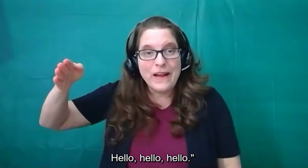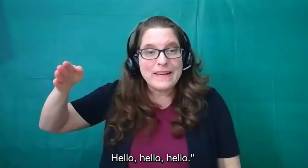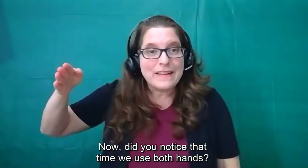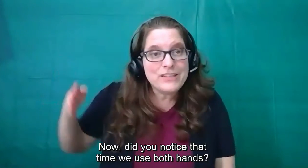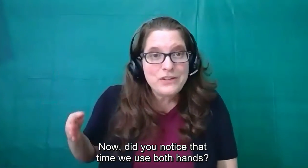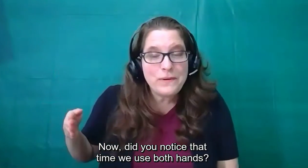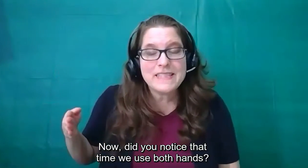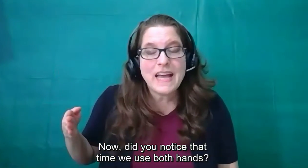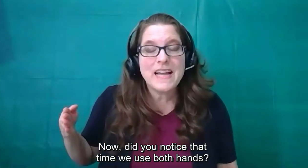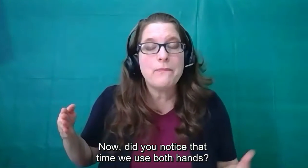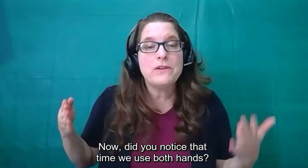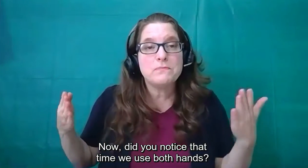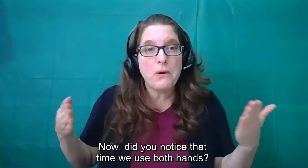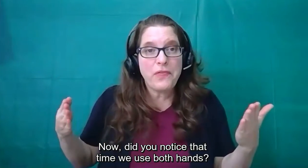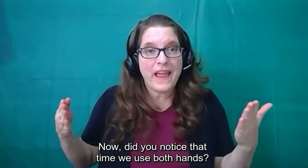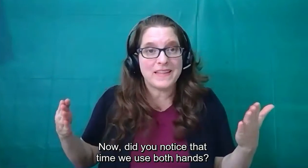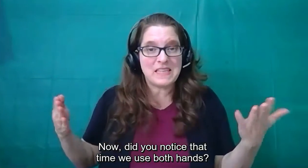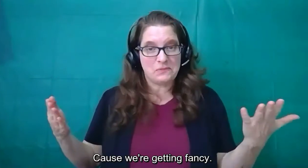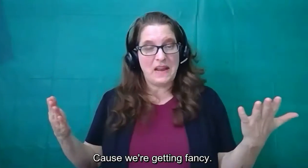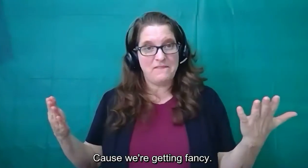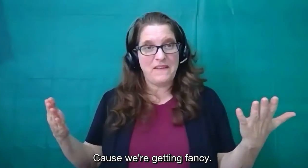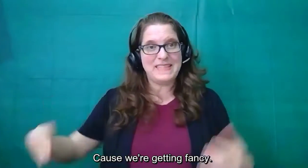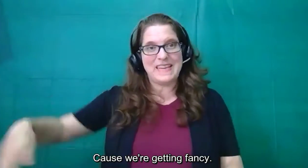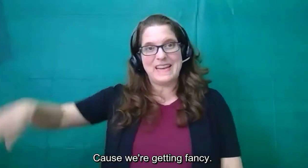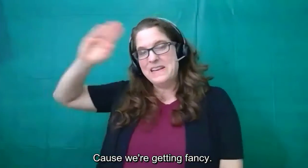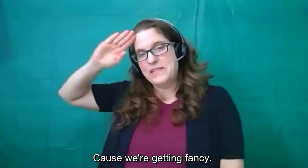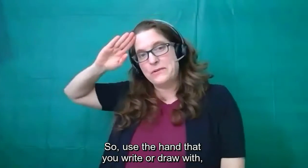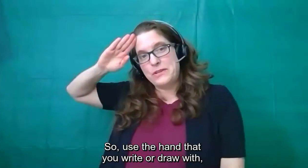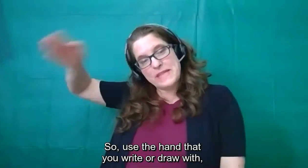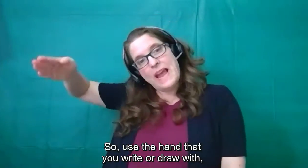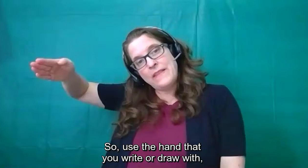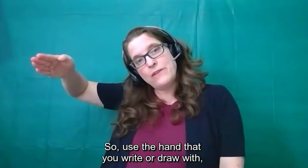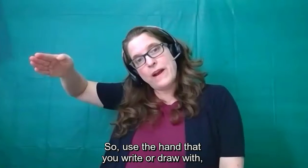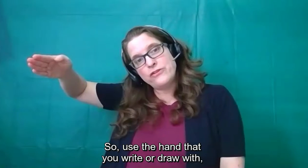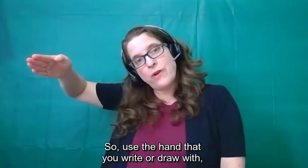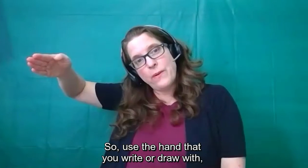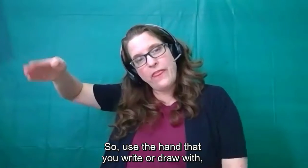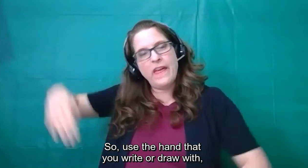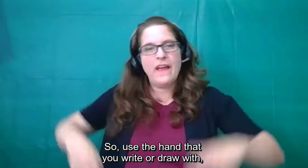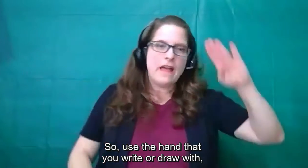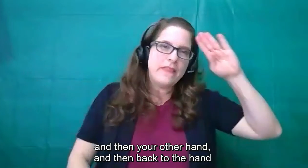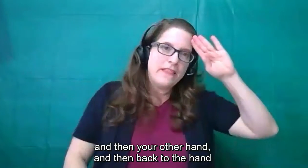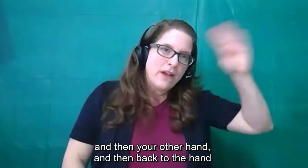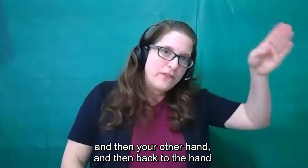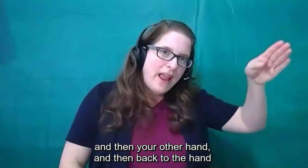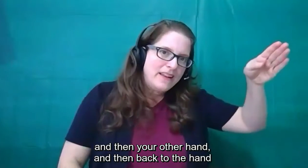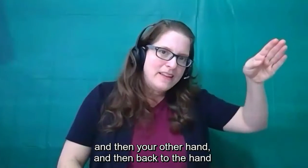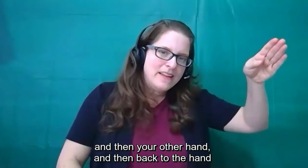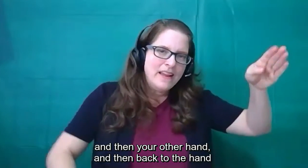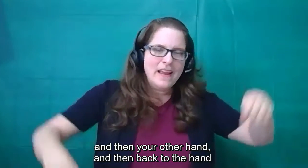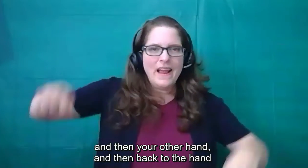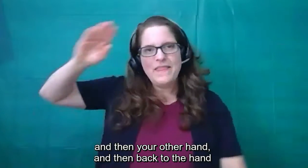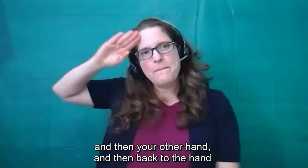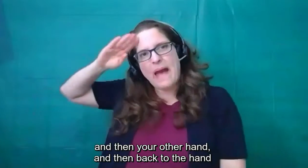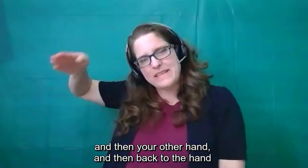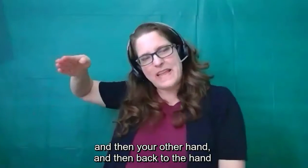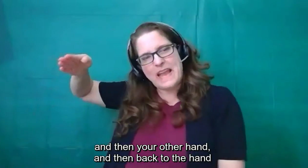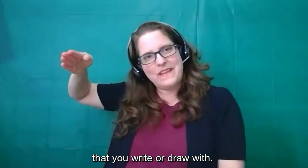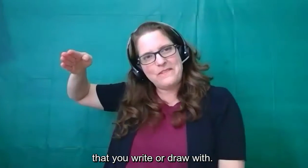Now, did you notice that time we use both hands because we're getting fancy? So use the hand that you write or draw with, and then your other hand, and then back to the hand that you write or draw